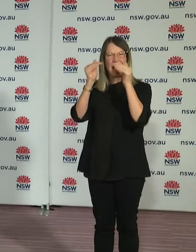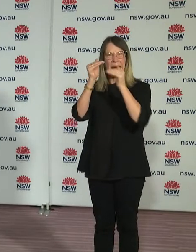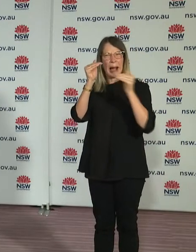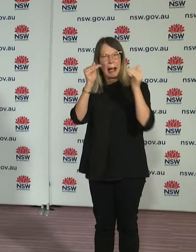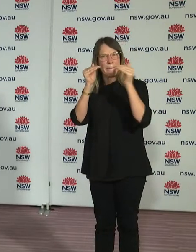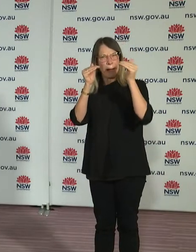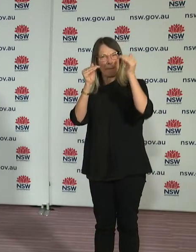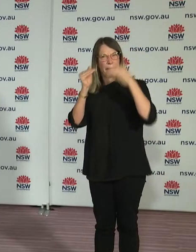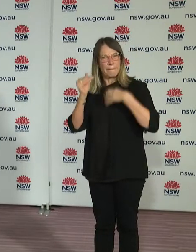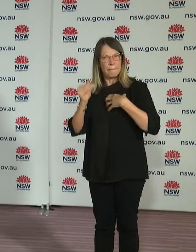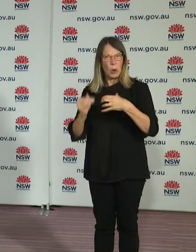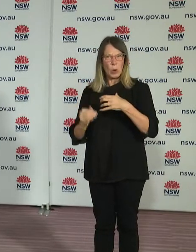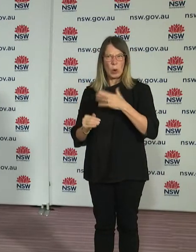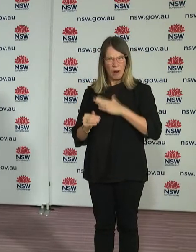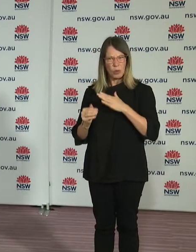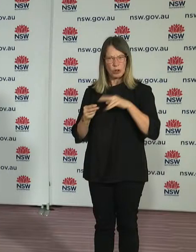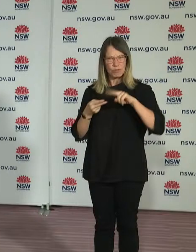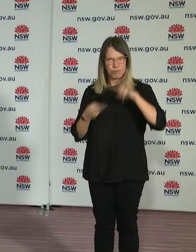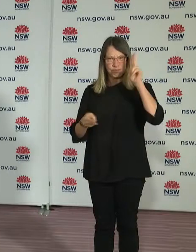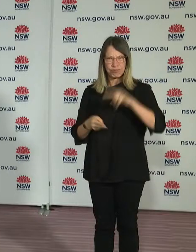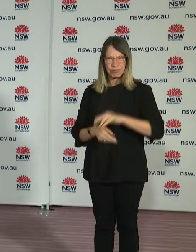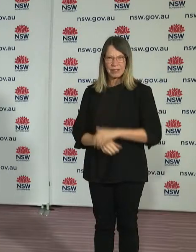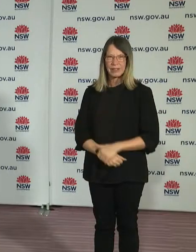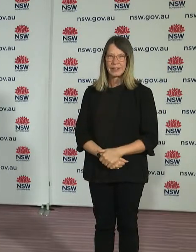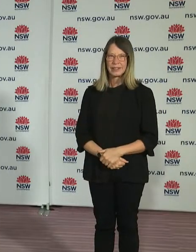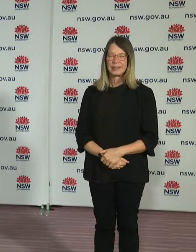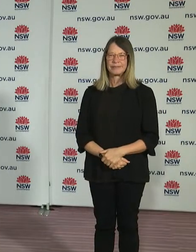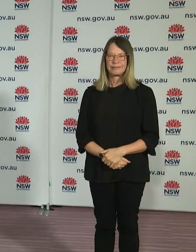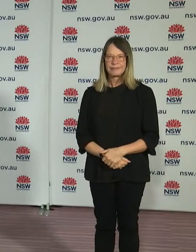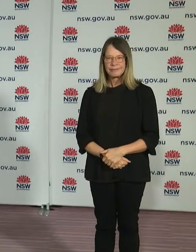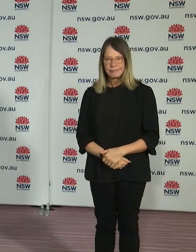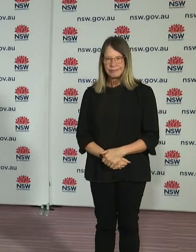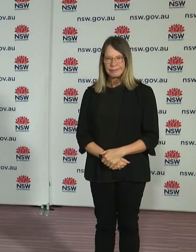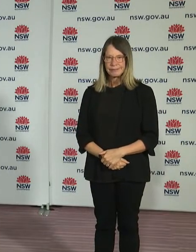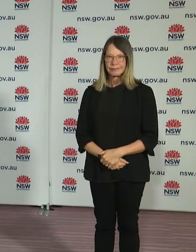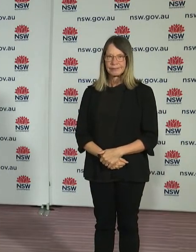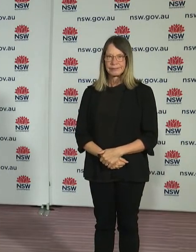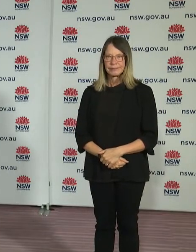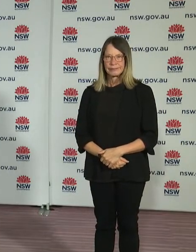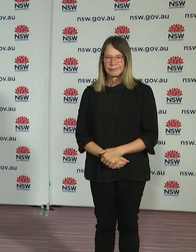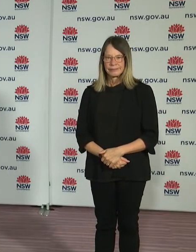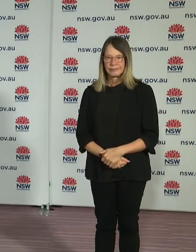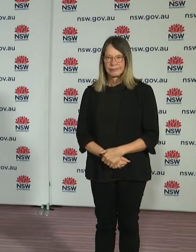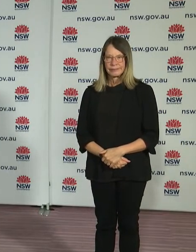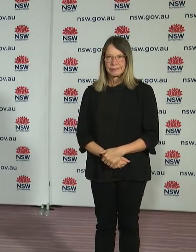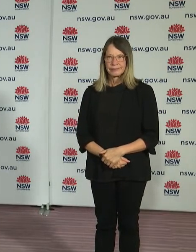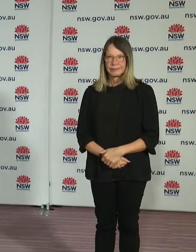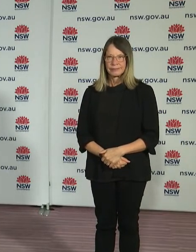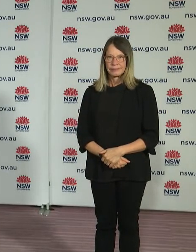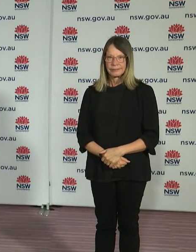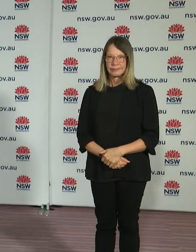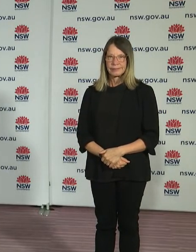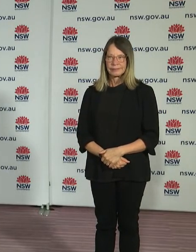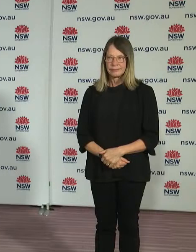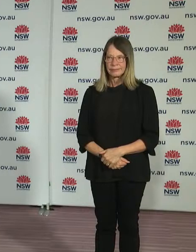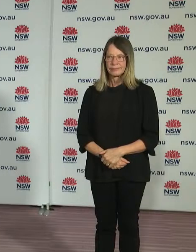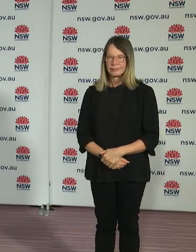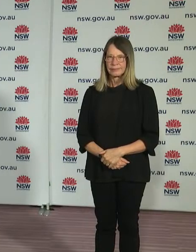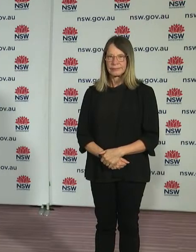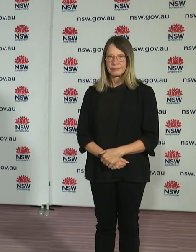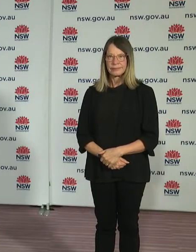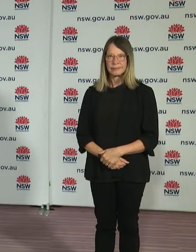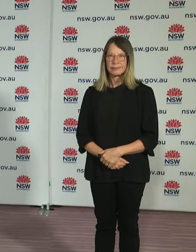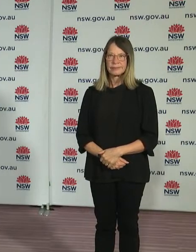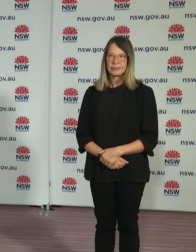first dose continue to increase. I particularly want to call out to the community to really ask